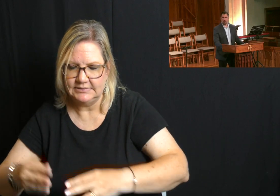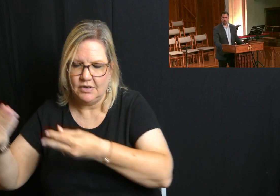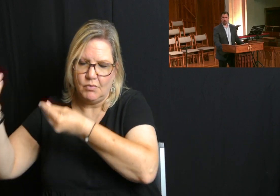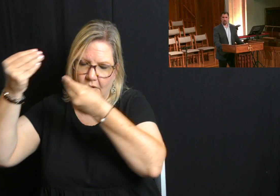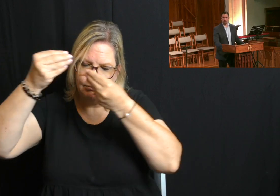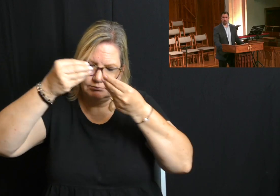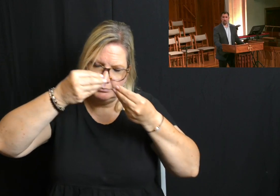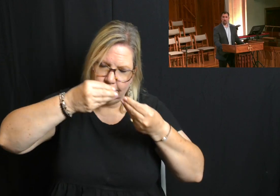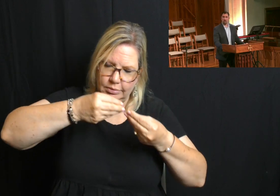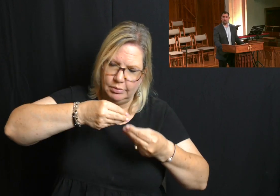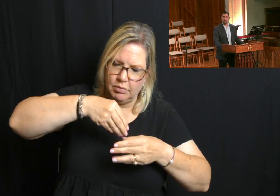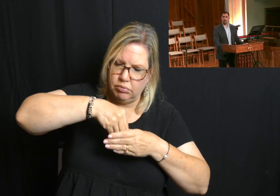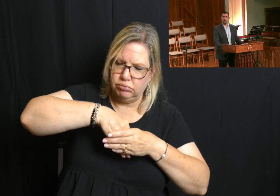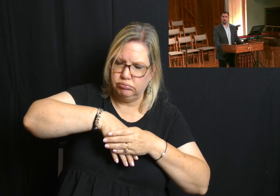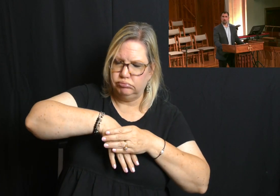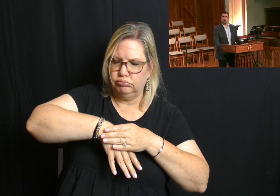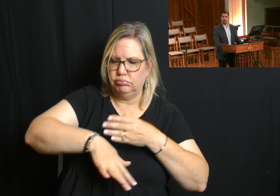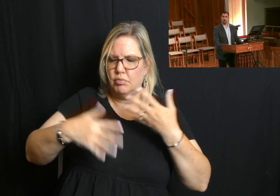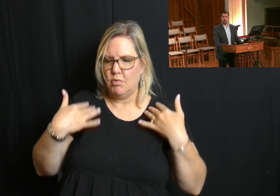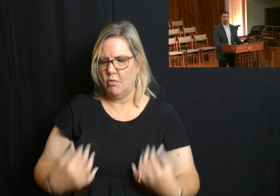Christ."